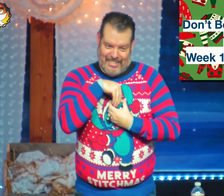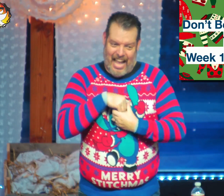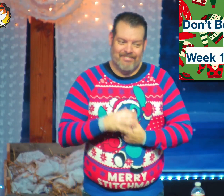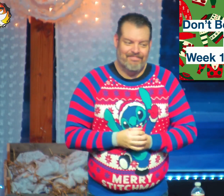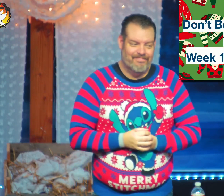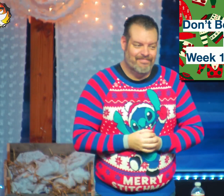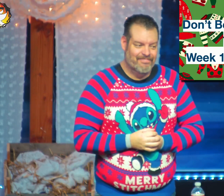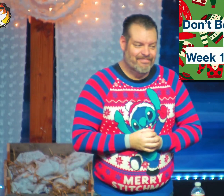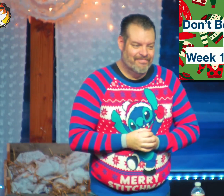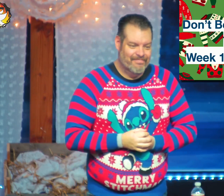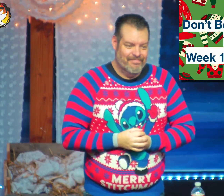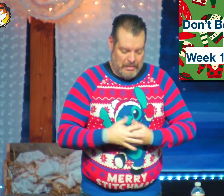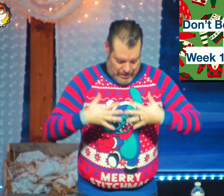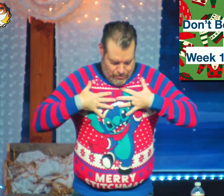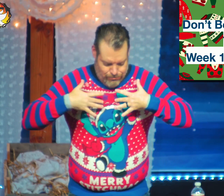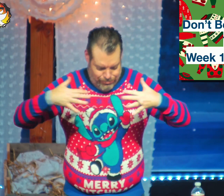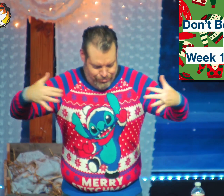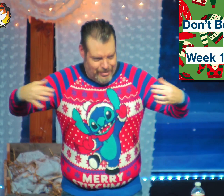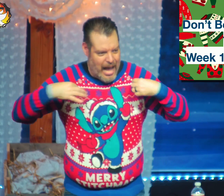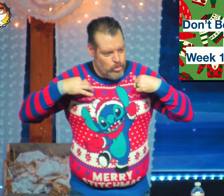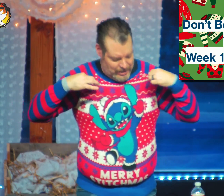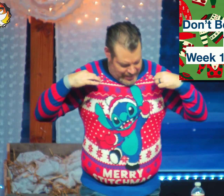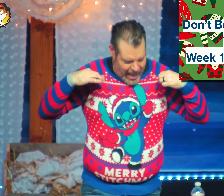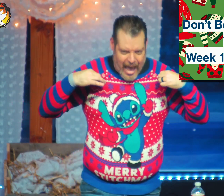to be able to remember that when we have our ugly thoughts.